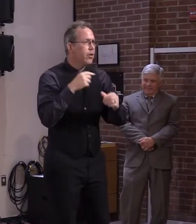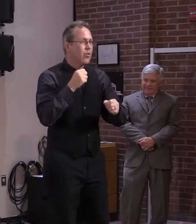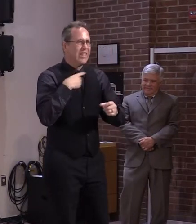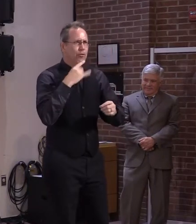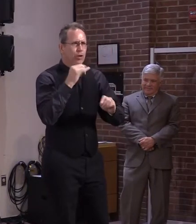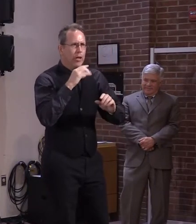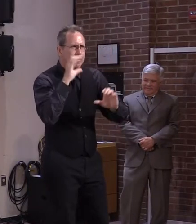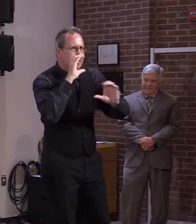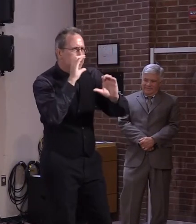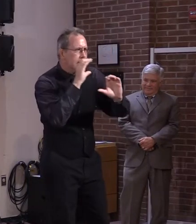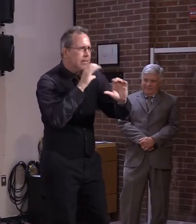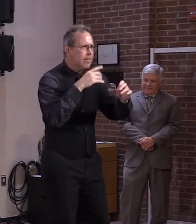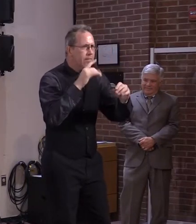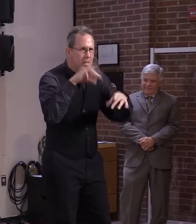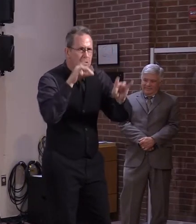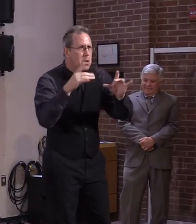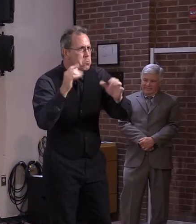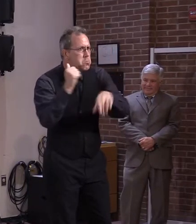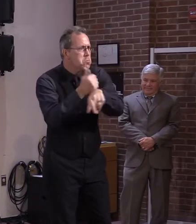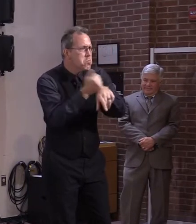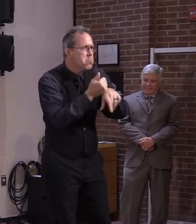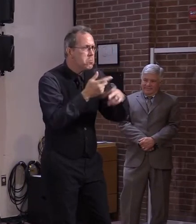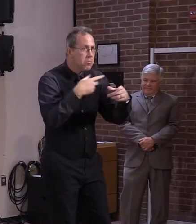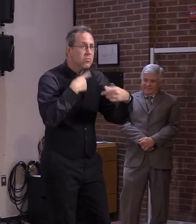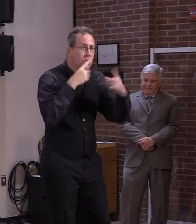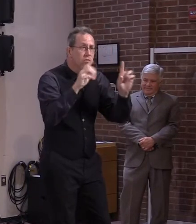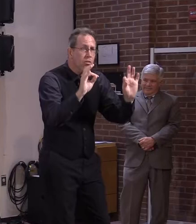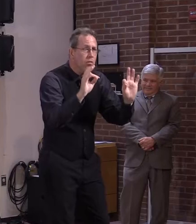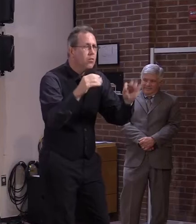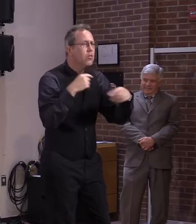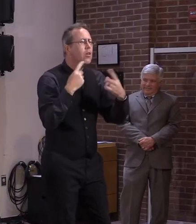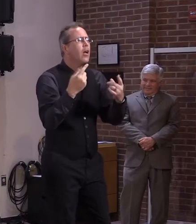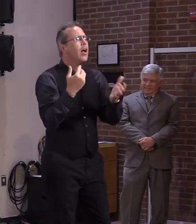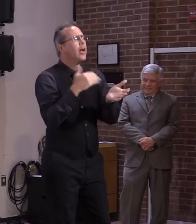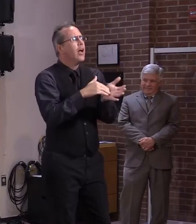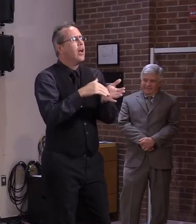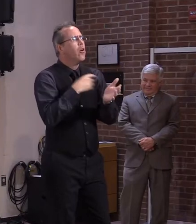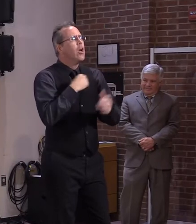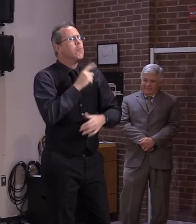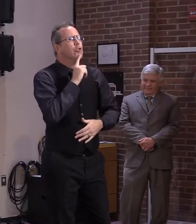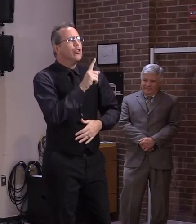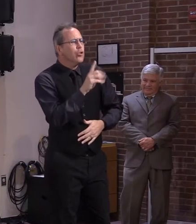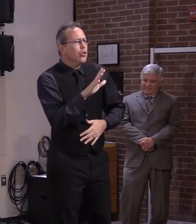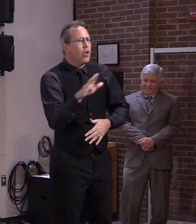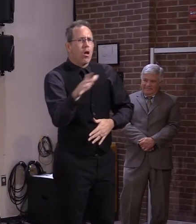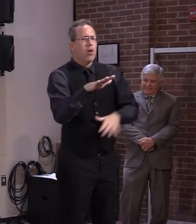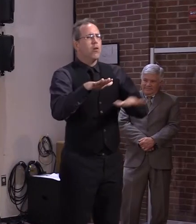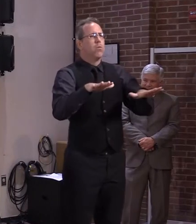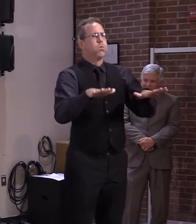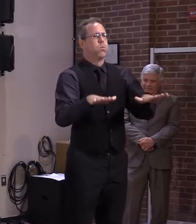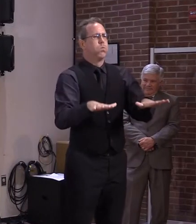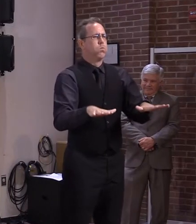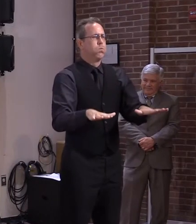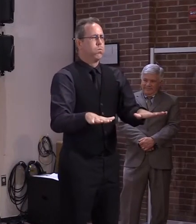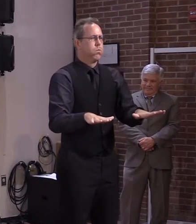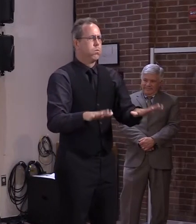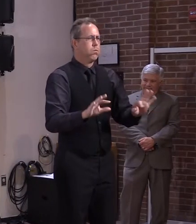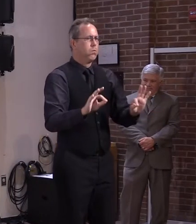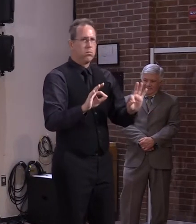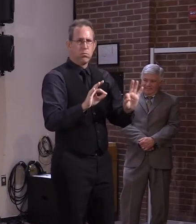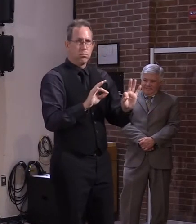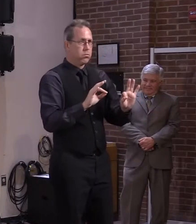accomplish this. Again, we just want to make sure we take this pause to make sure that we all agree on the path forward,